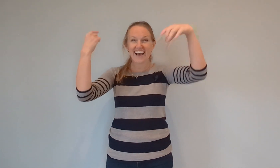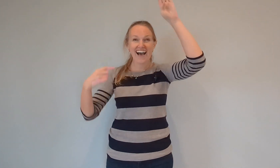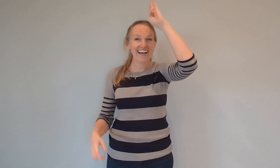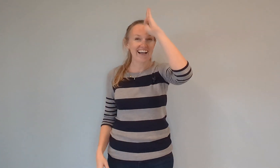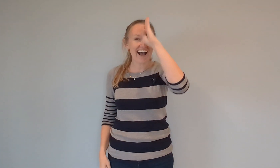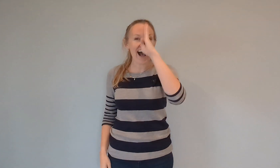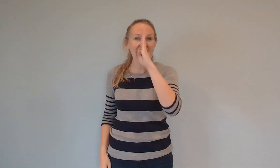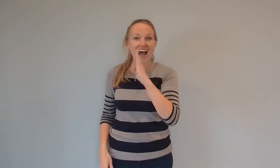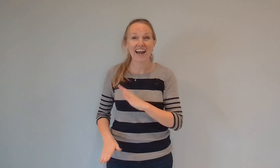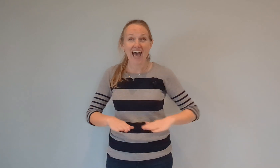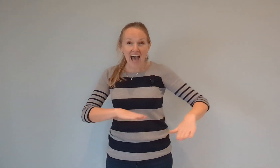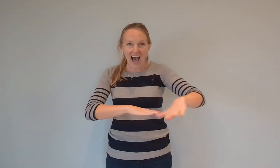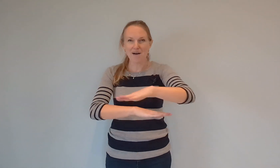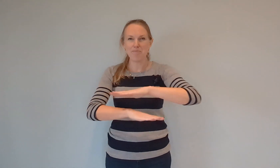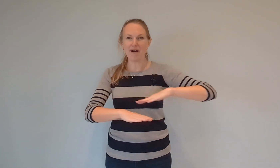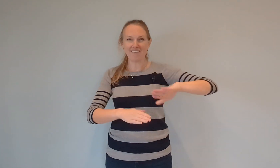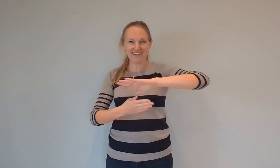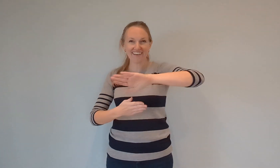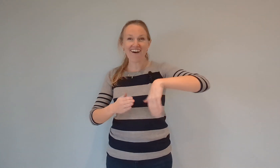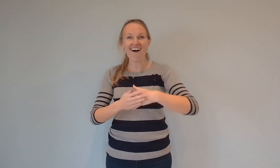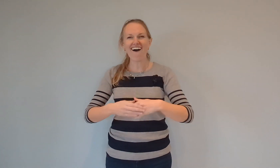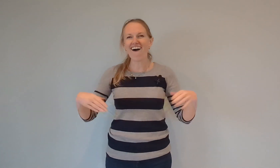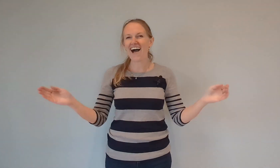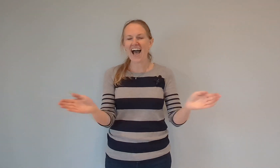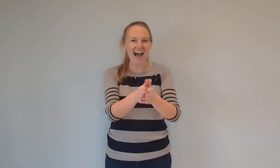Hallelujah, God above it all.